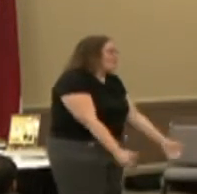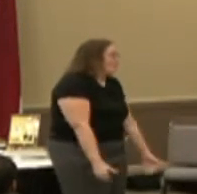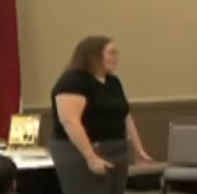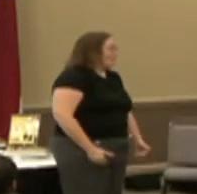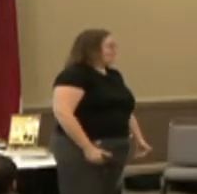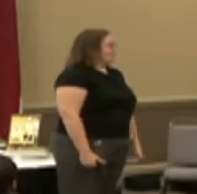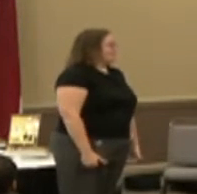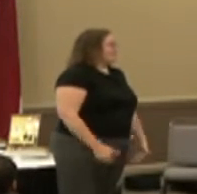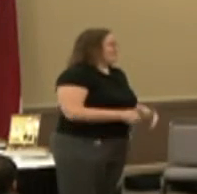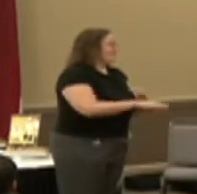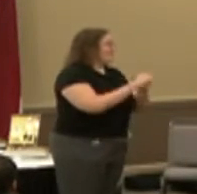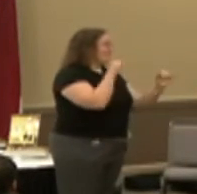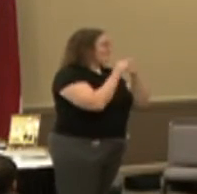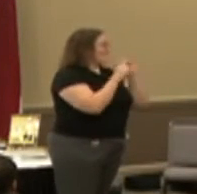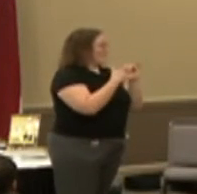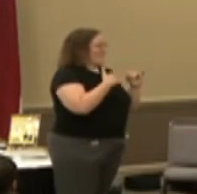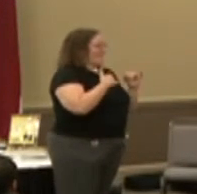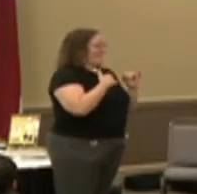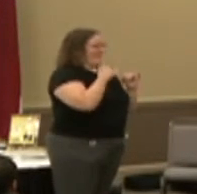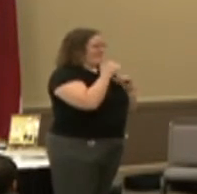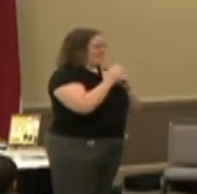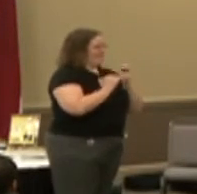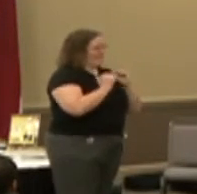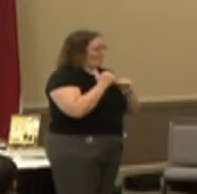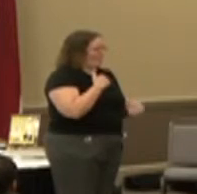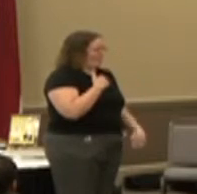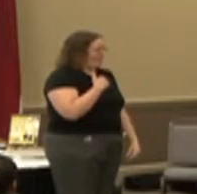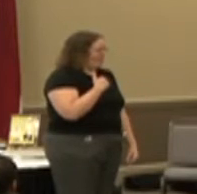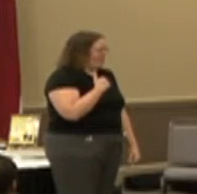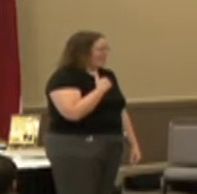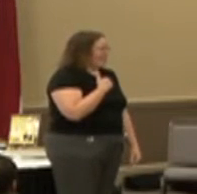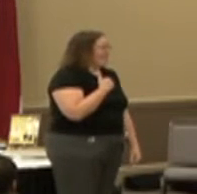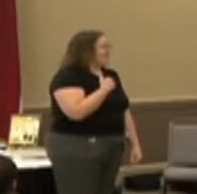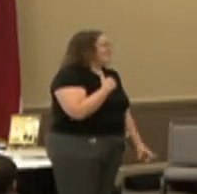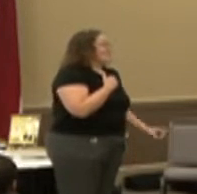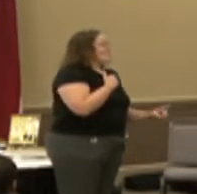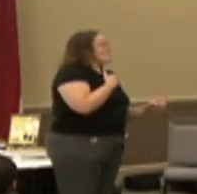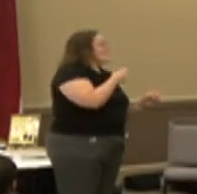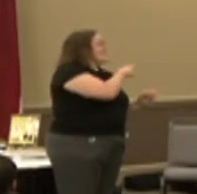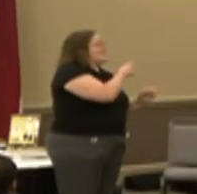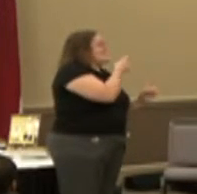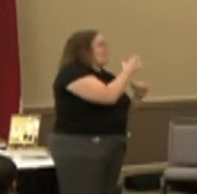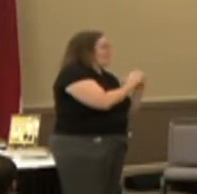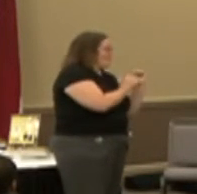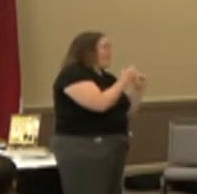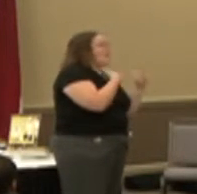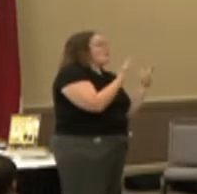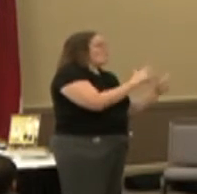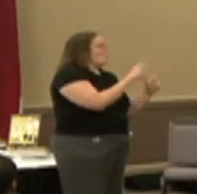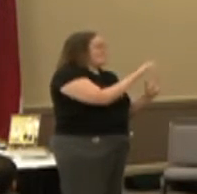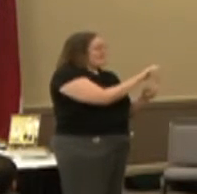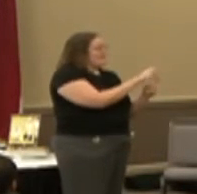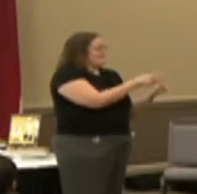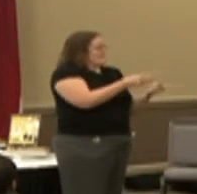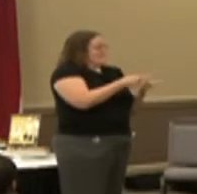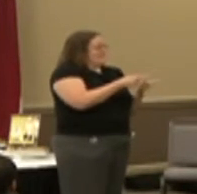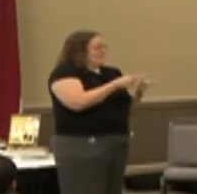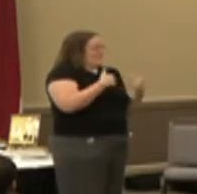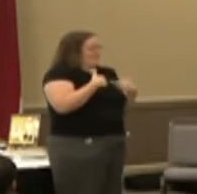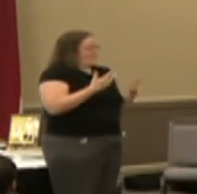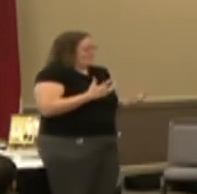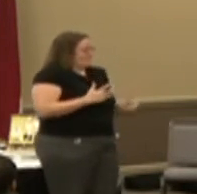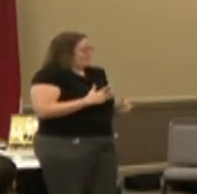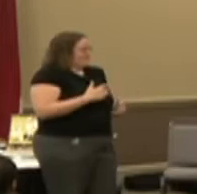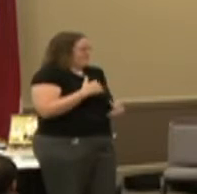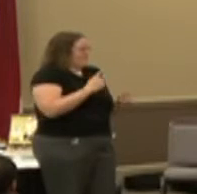short in an interview, it makes me uncomfortable. Right. I don't want to be put in that position of somebody